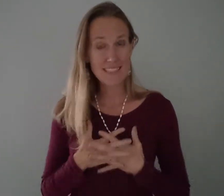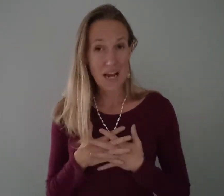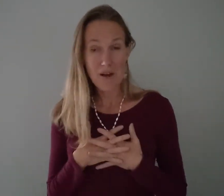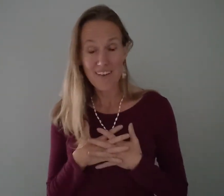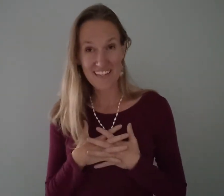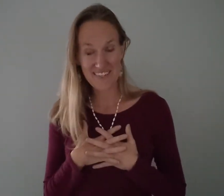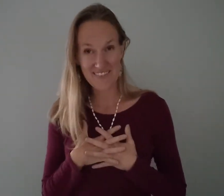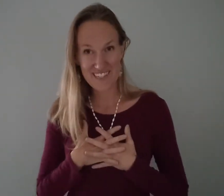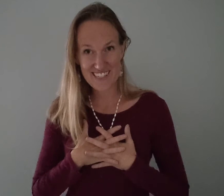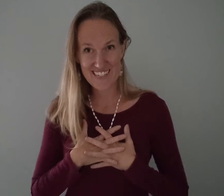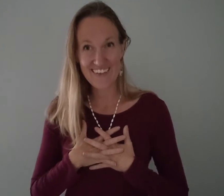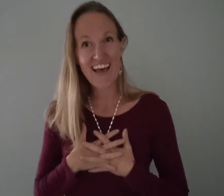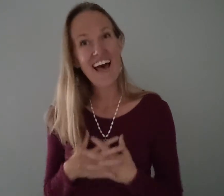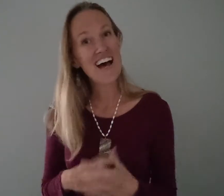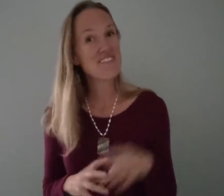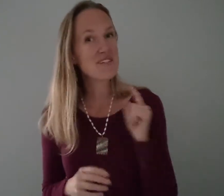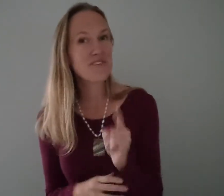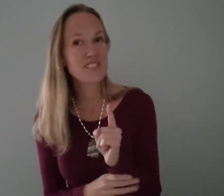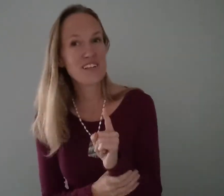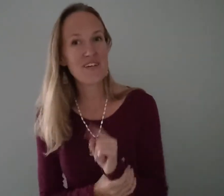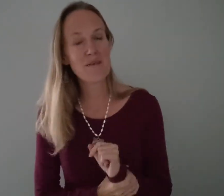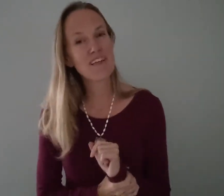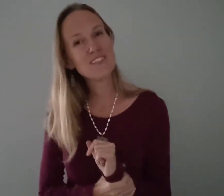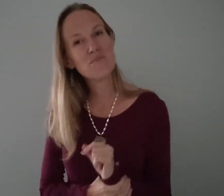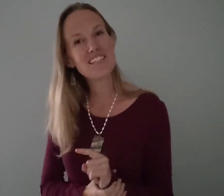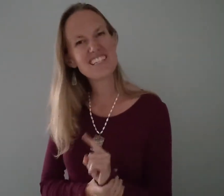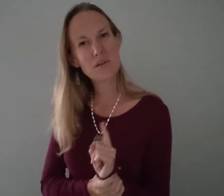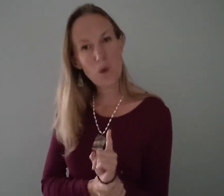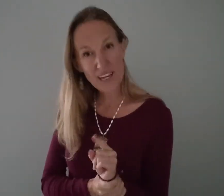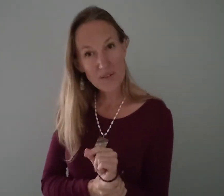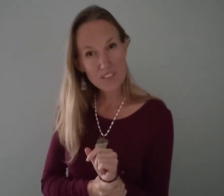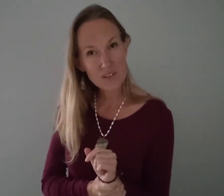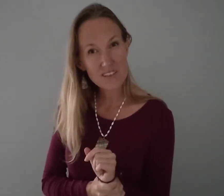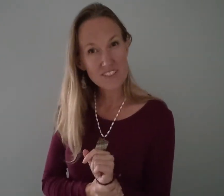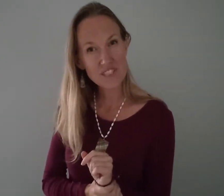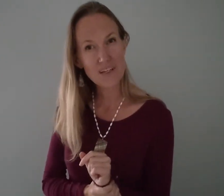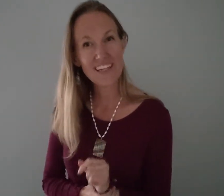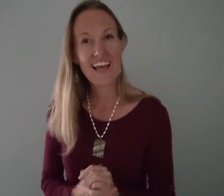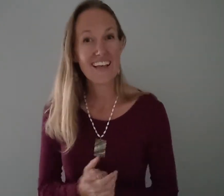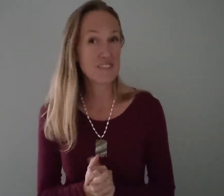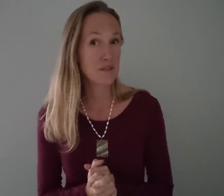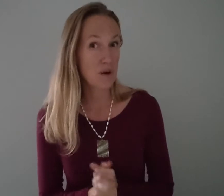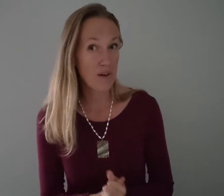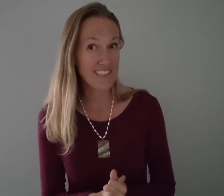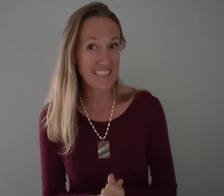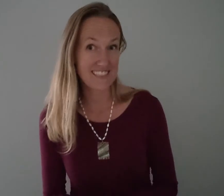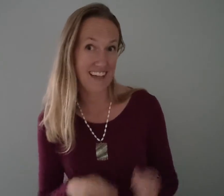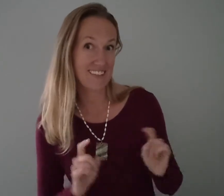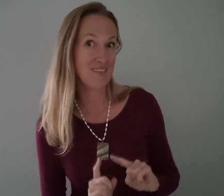I'm calling it verse 2. If this is your first video, that means you missed day 1, which we learned verse 1, and also the chorus yesterday, so you'll